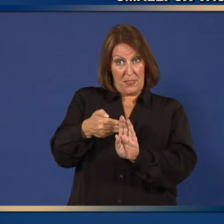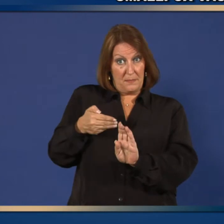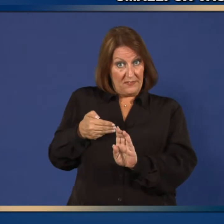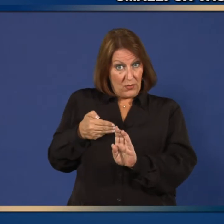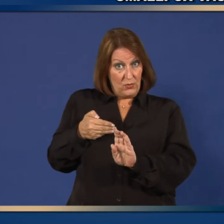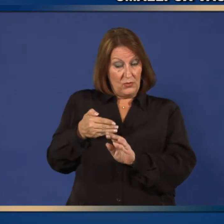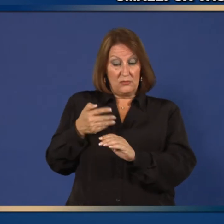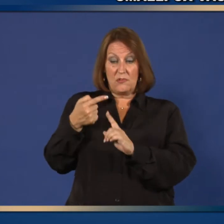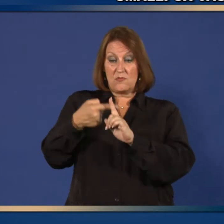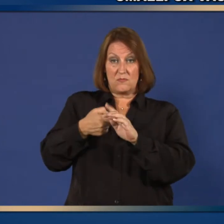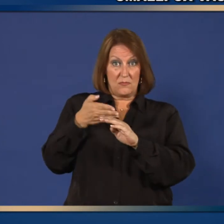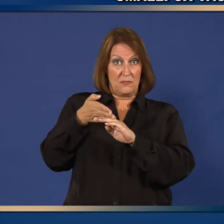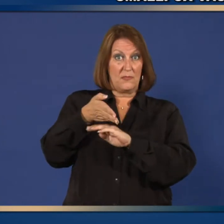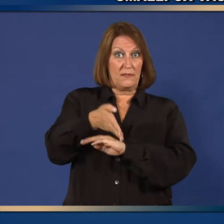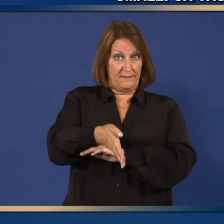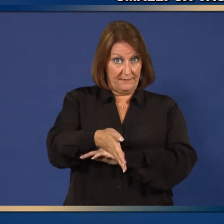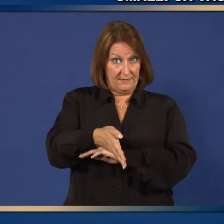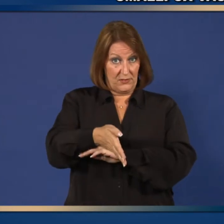vaccination.